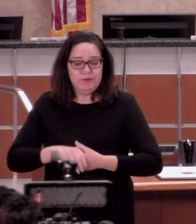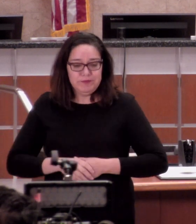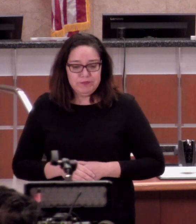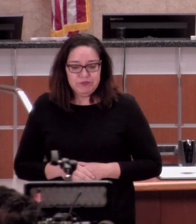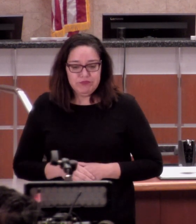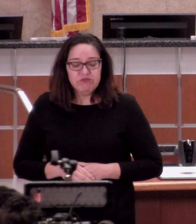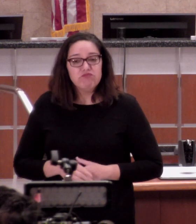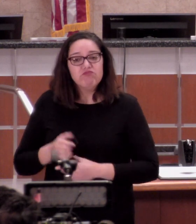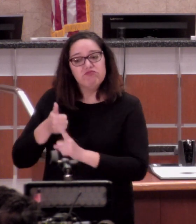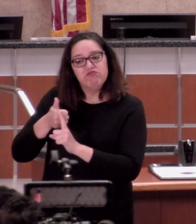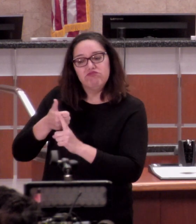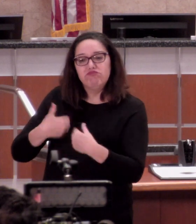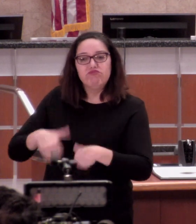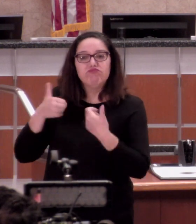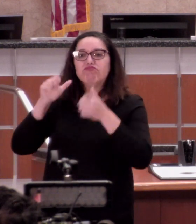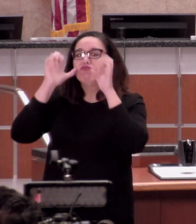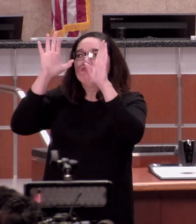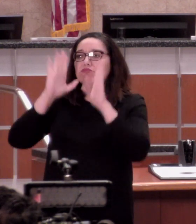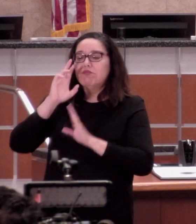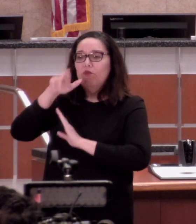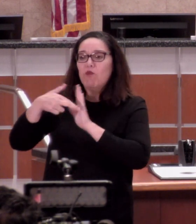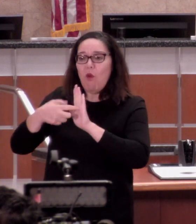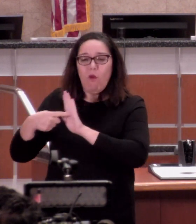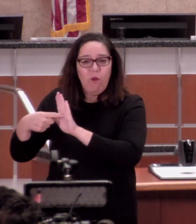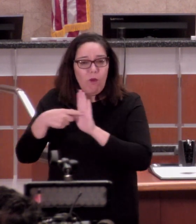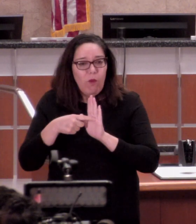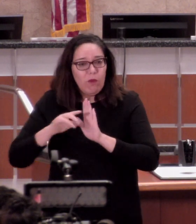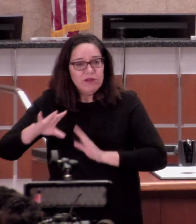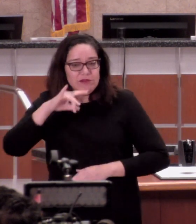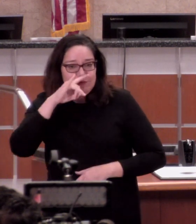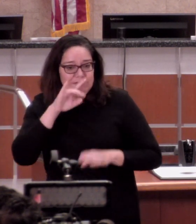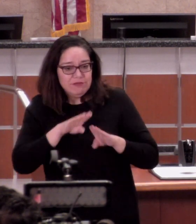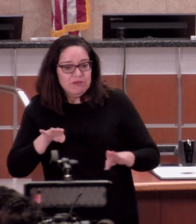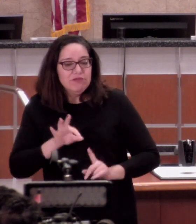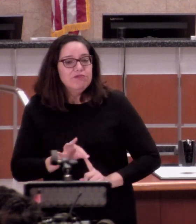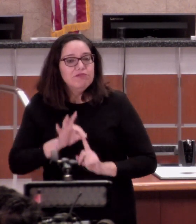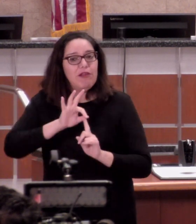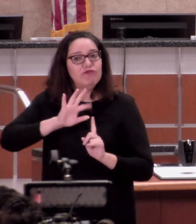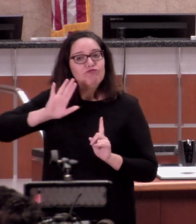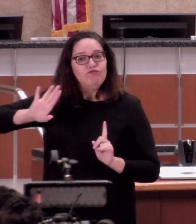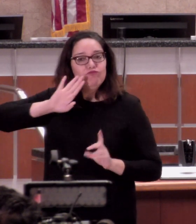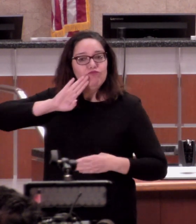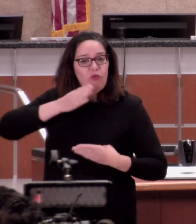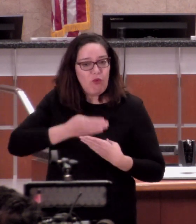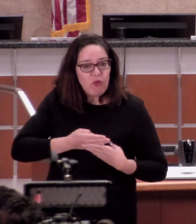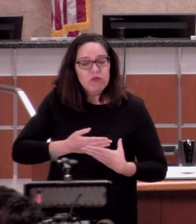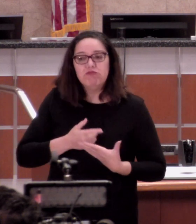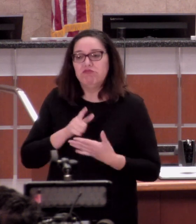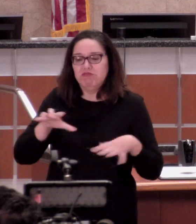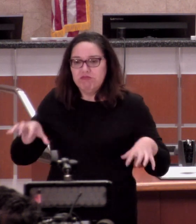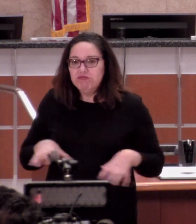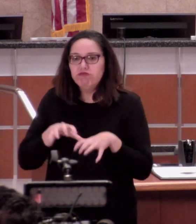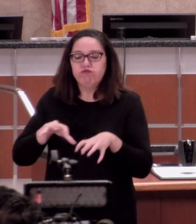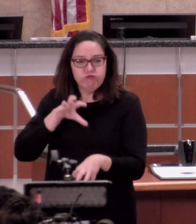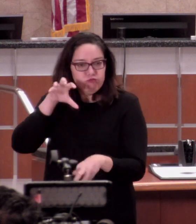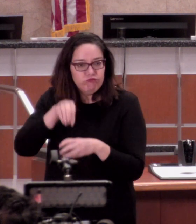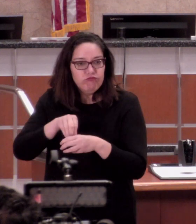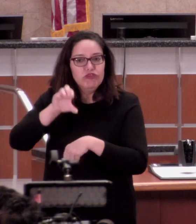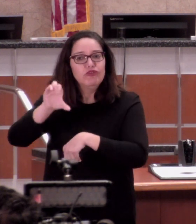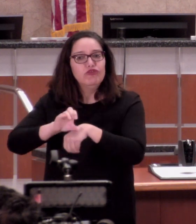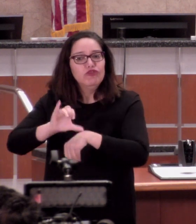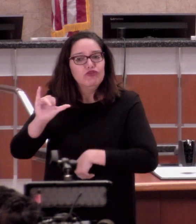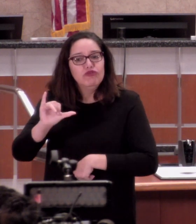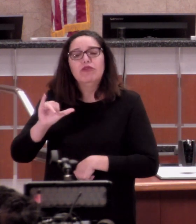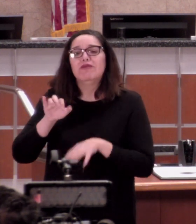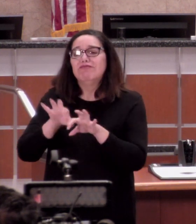He was a fantastic role model for his kids, especially his daughter. He was also very active in his church. He held an